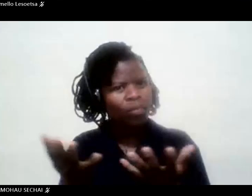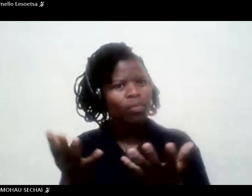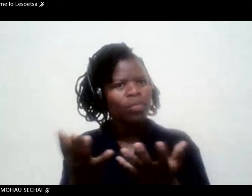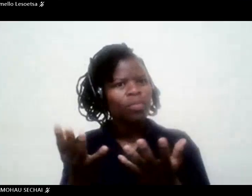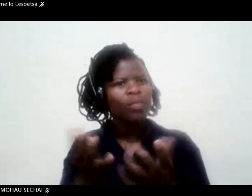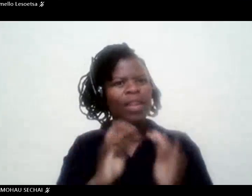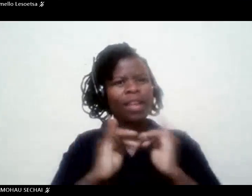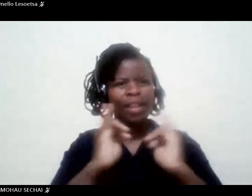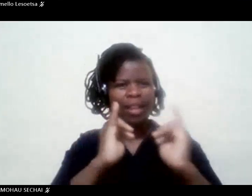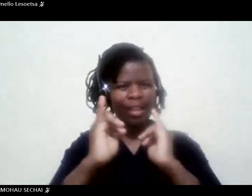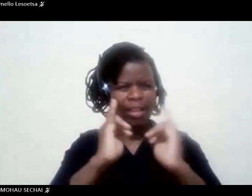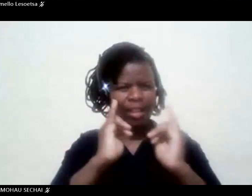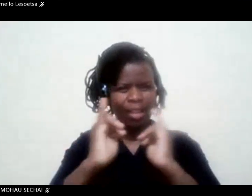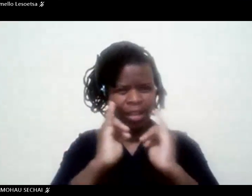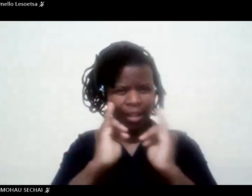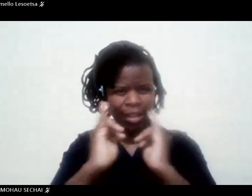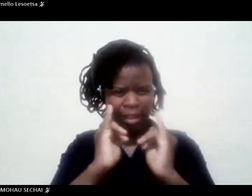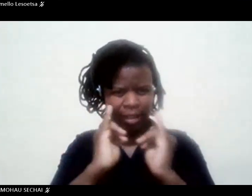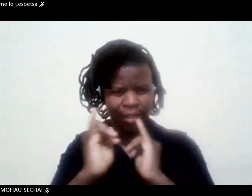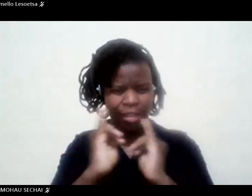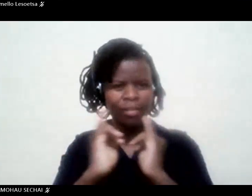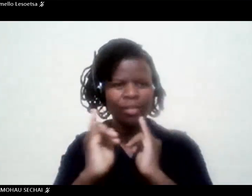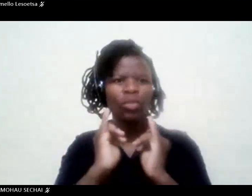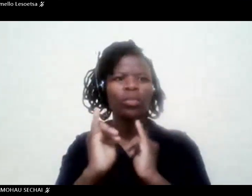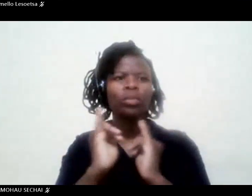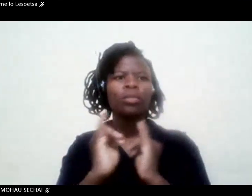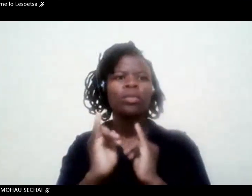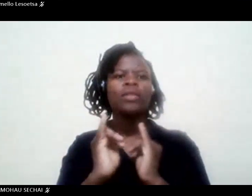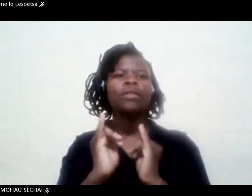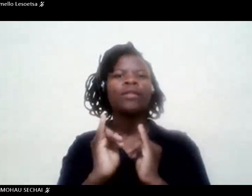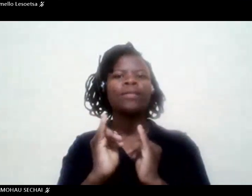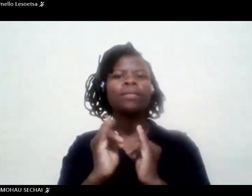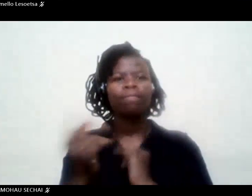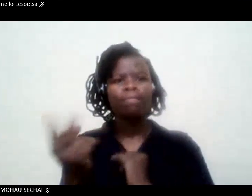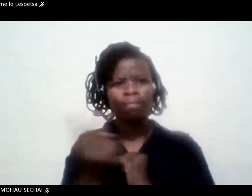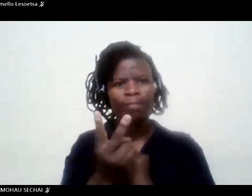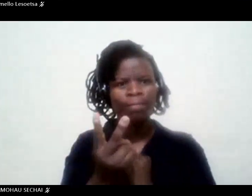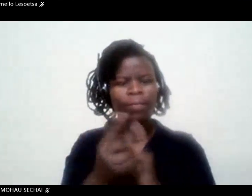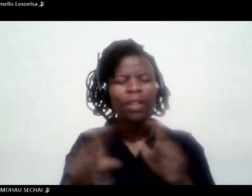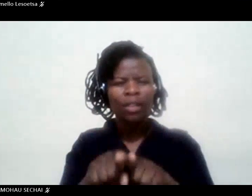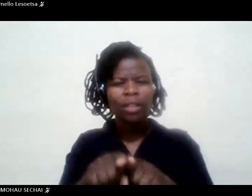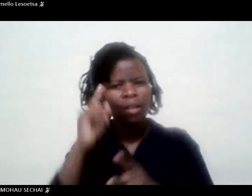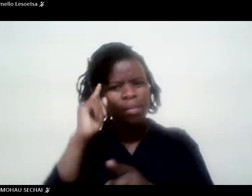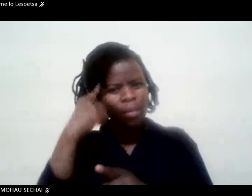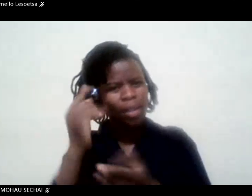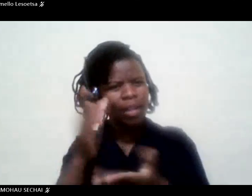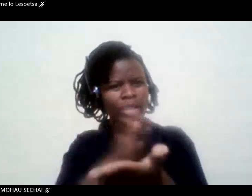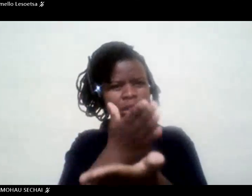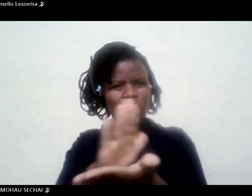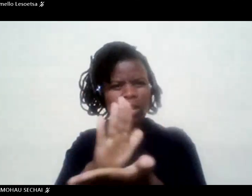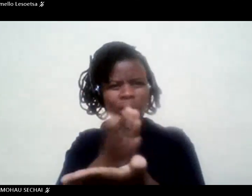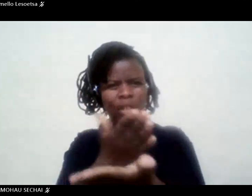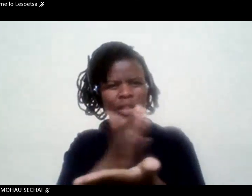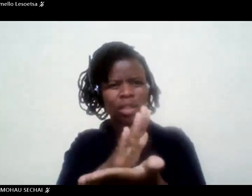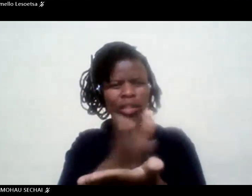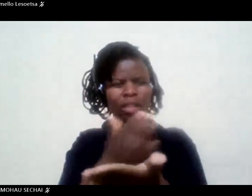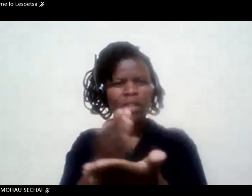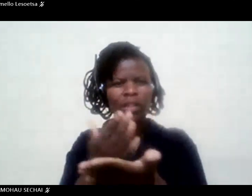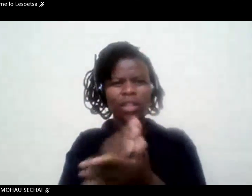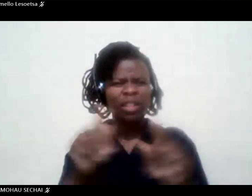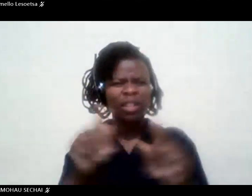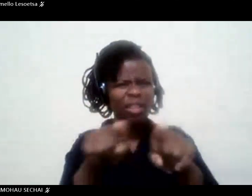for Carmen and Dombi and Jabal. And I think they share a common understanding